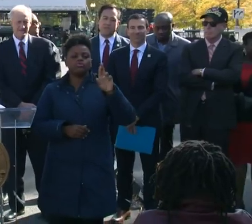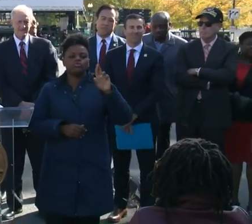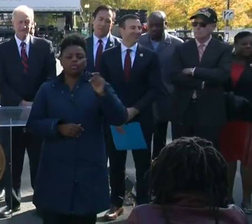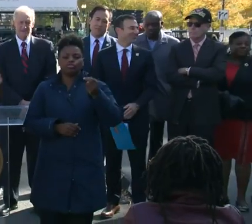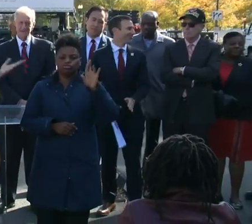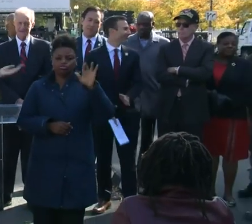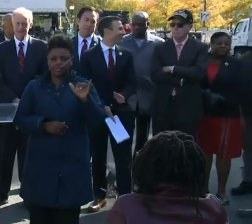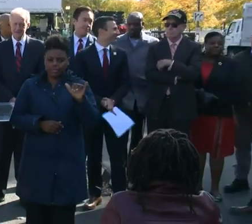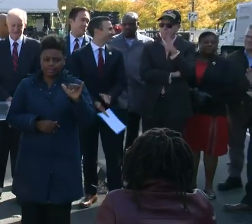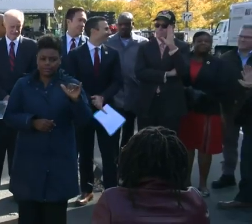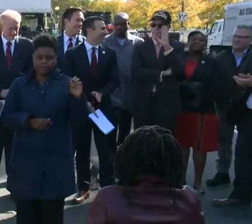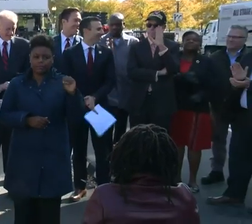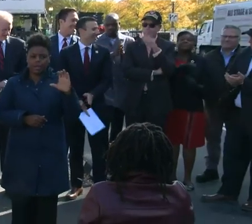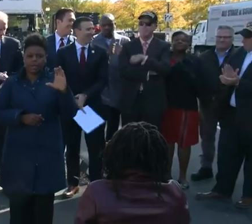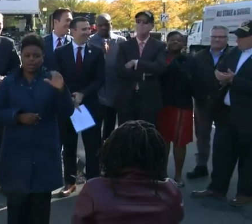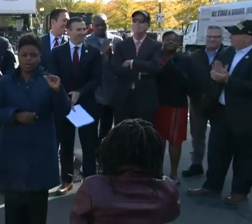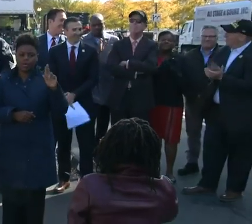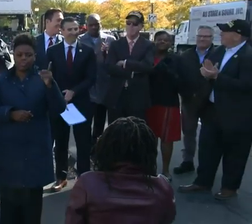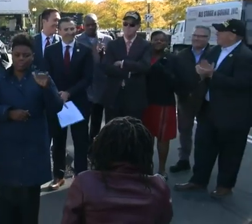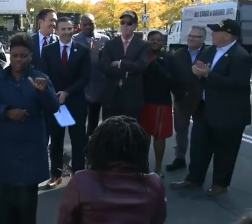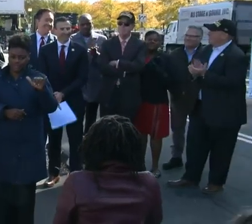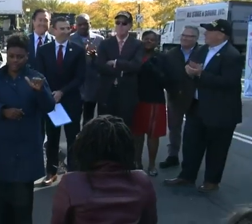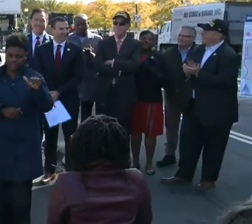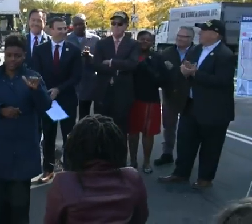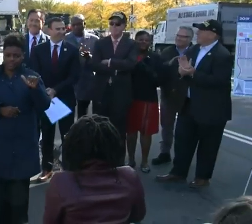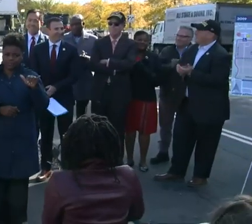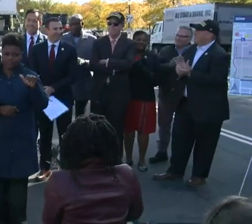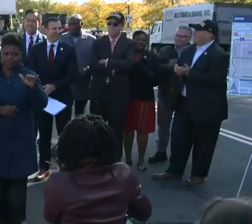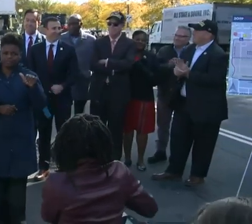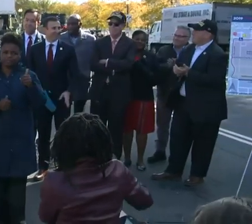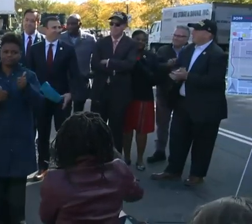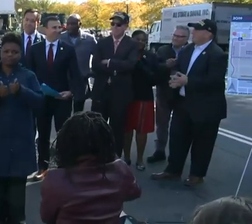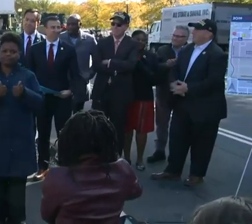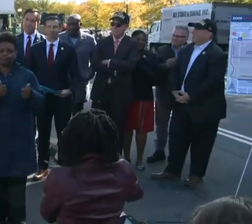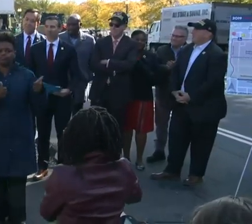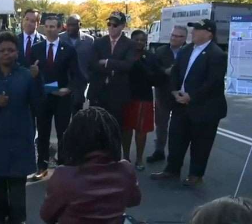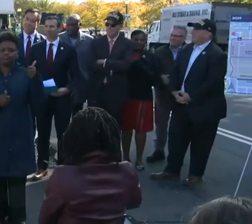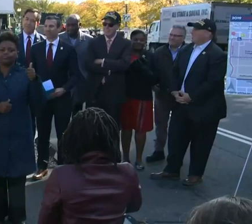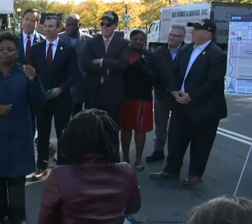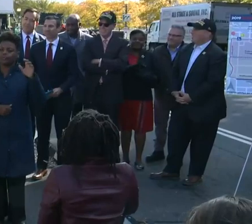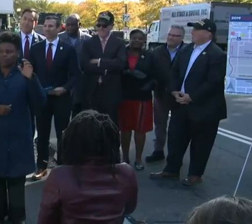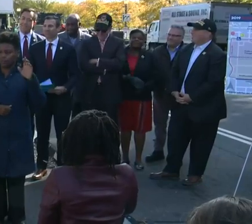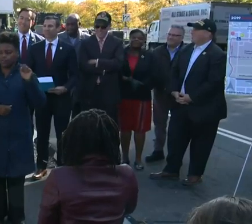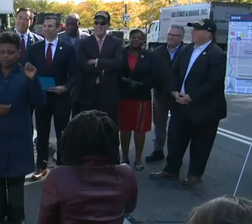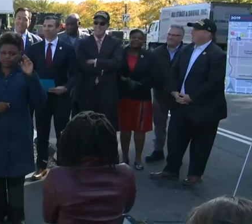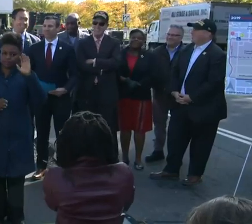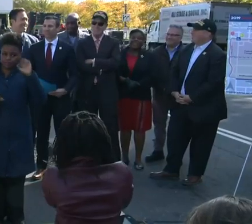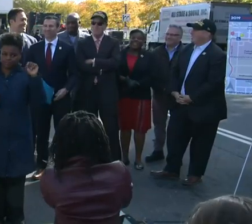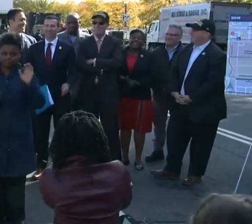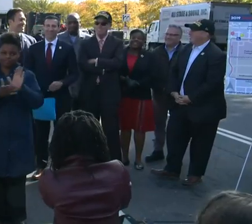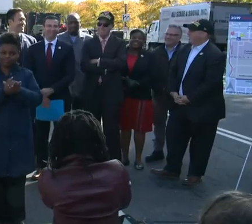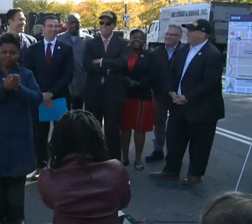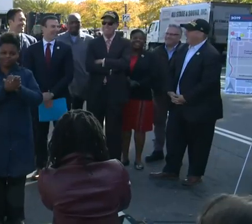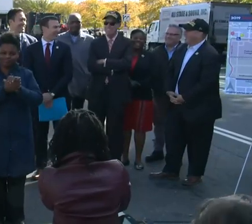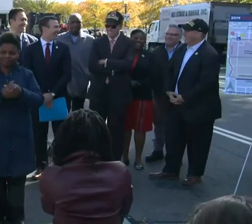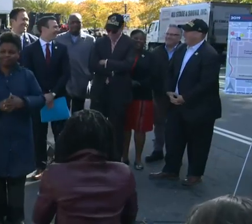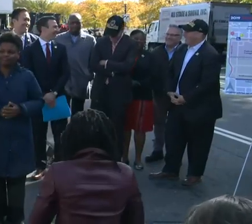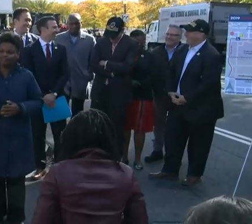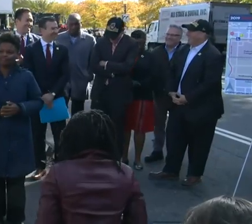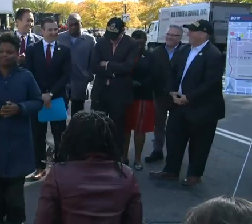for the Washington Nationals. Congratulations, Gregory. And a district government alum, so a special